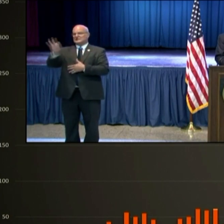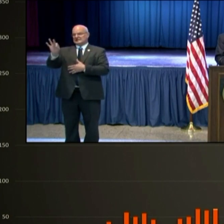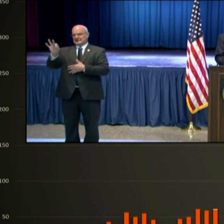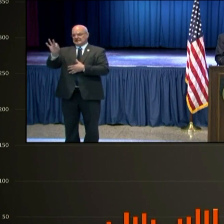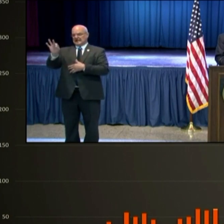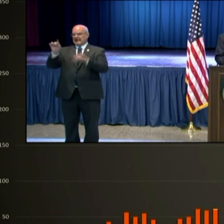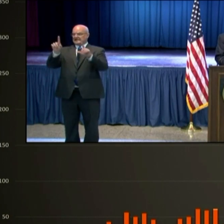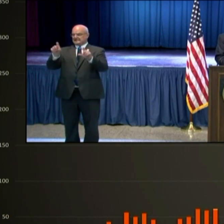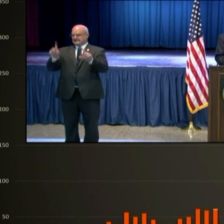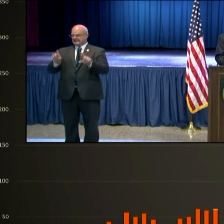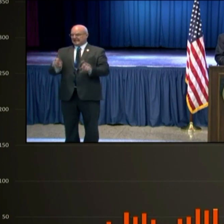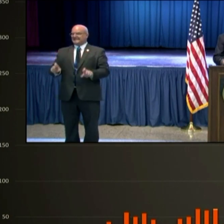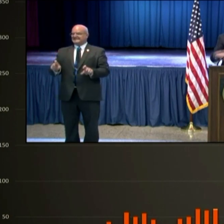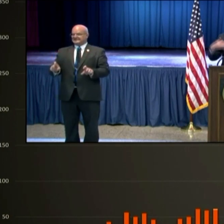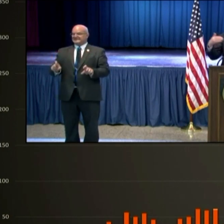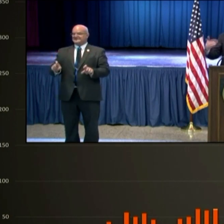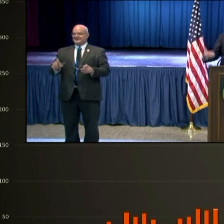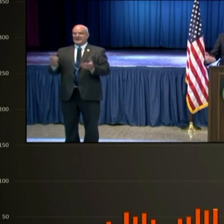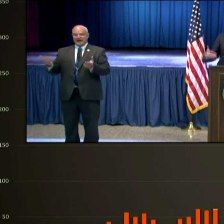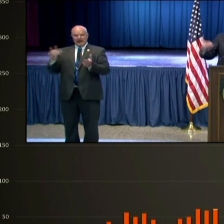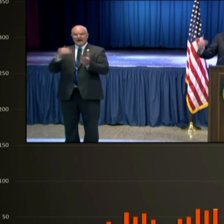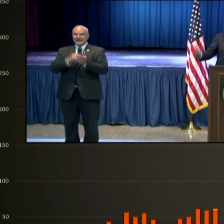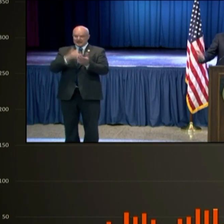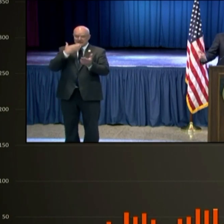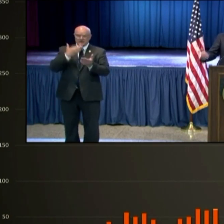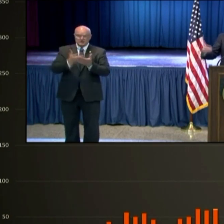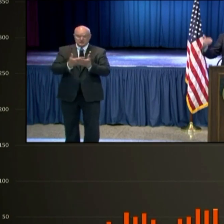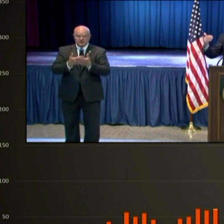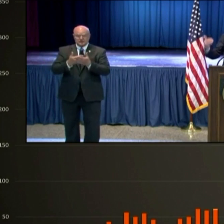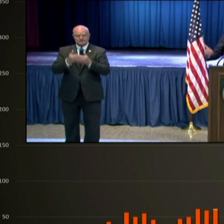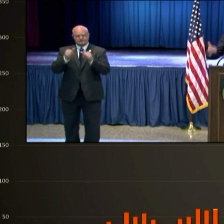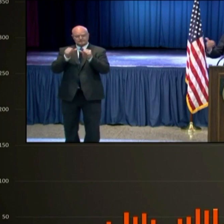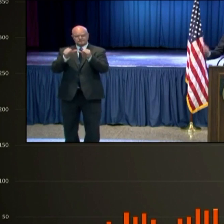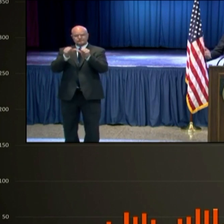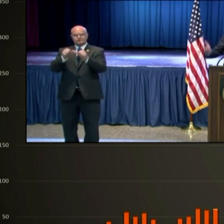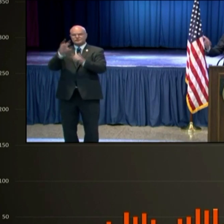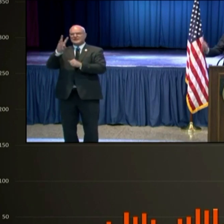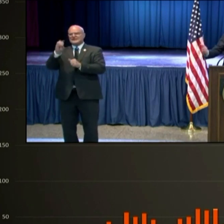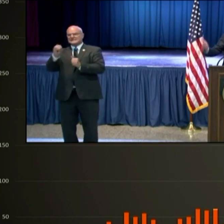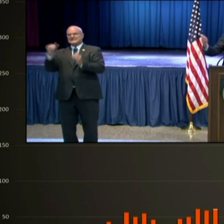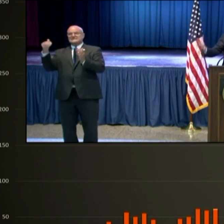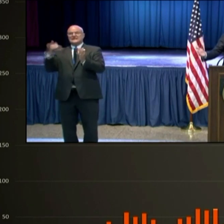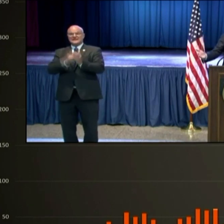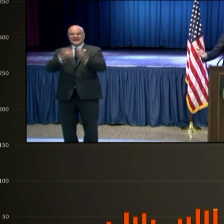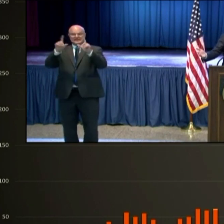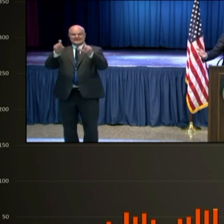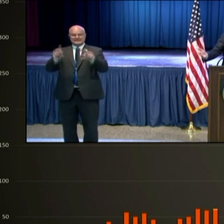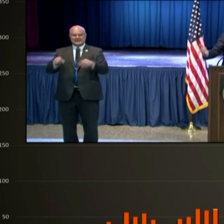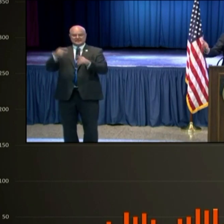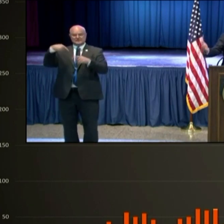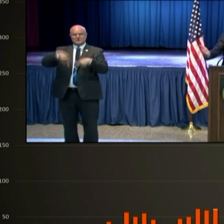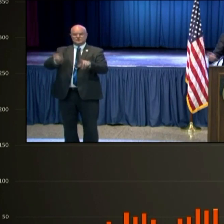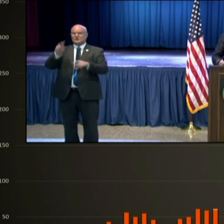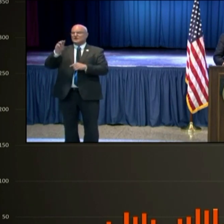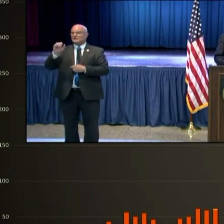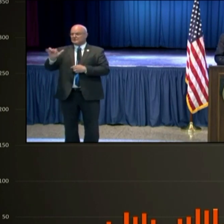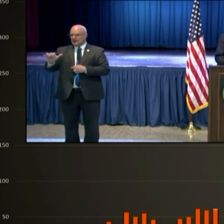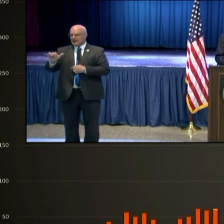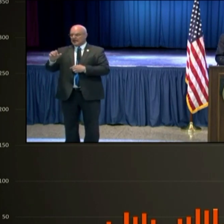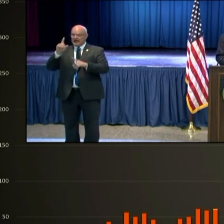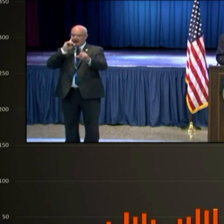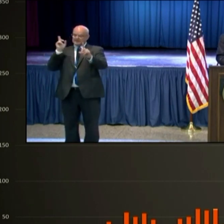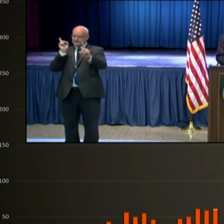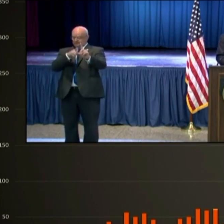2,329 tests, which again is good, marching toward the 60,000 tests in May. Which is